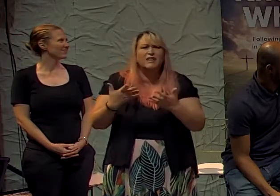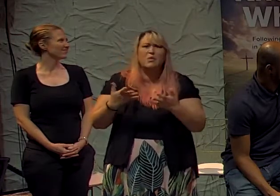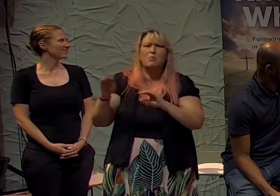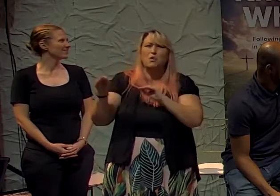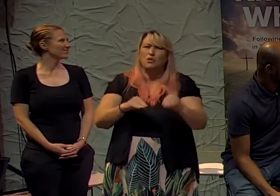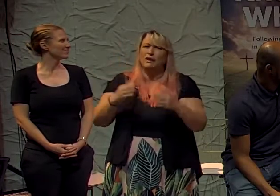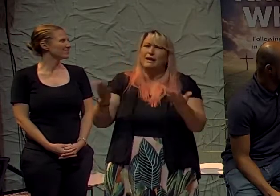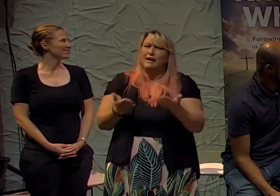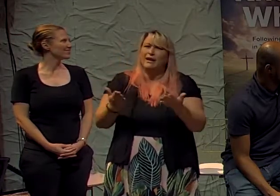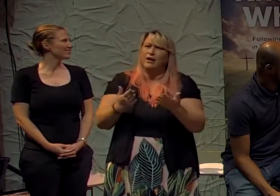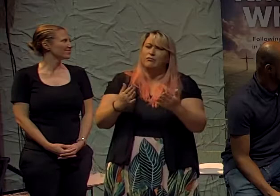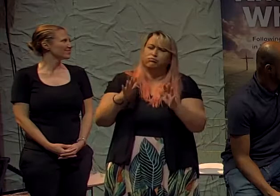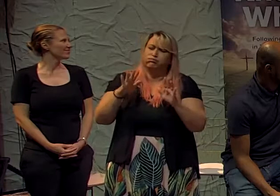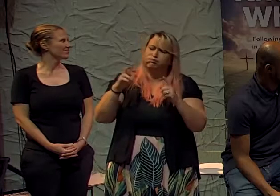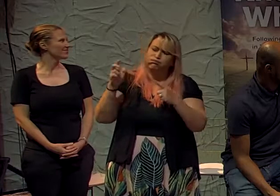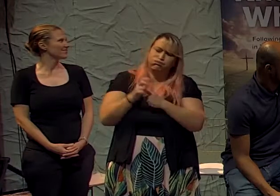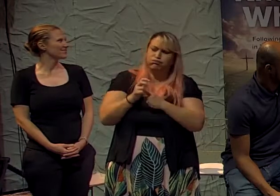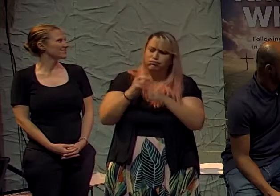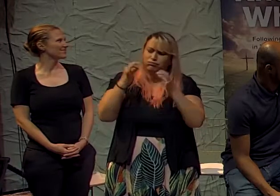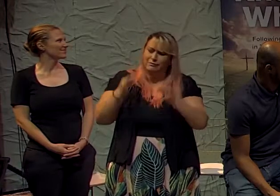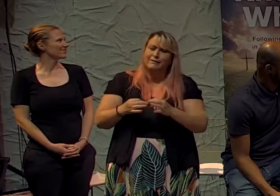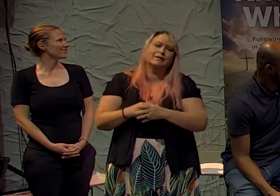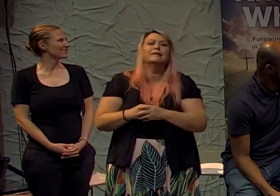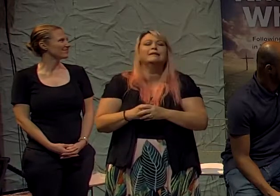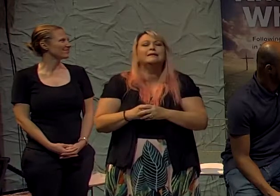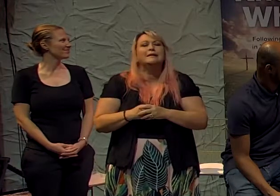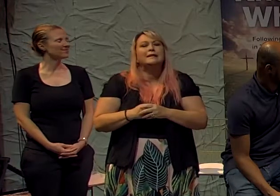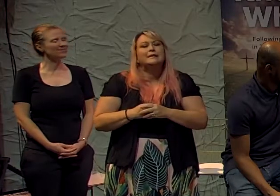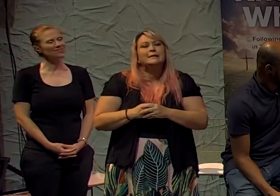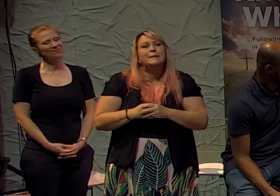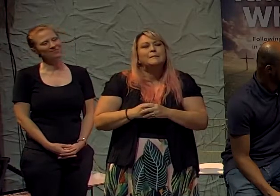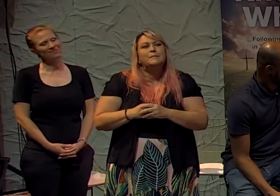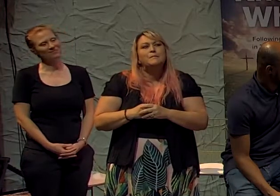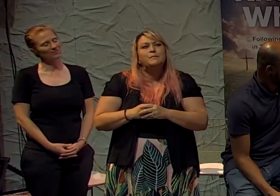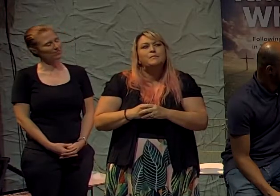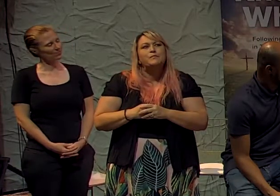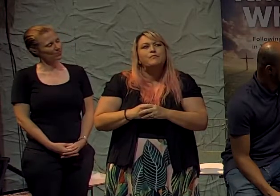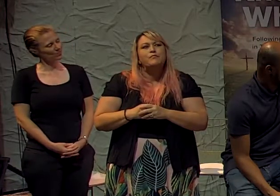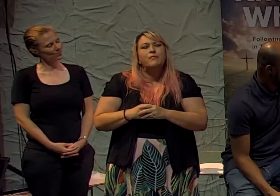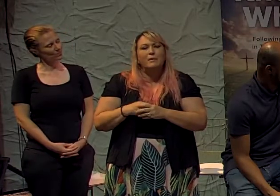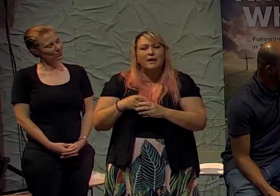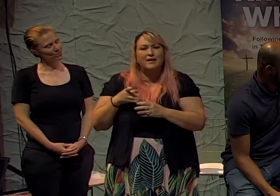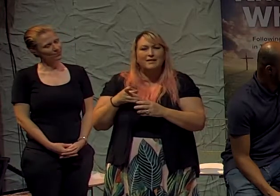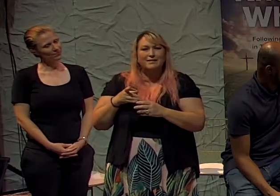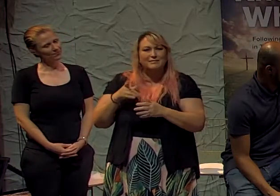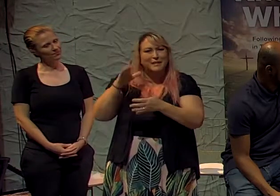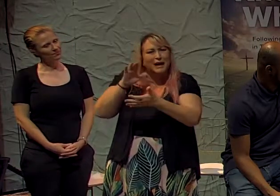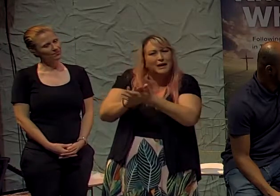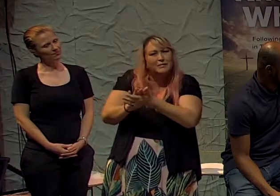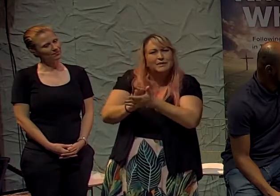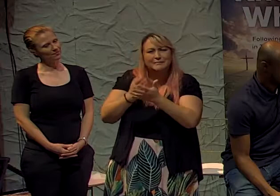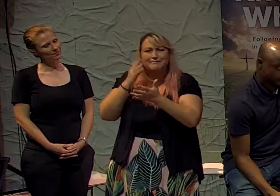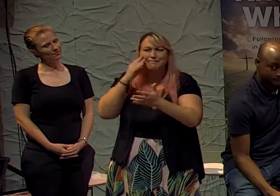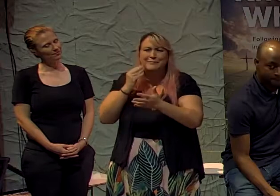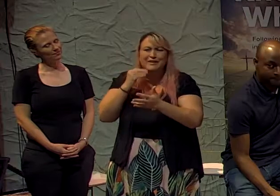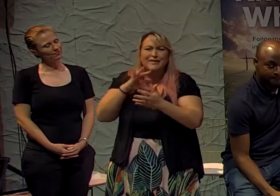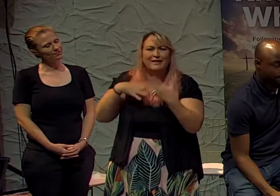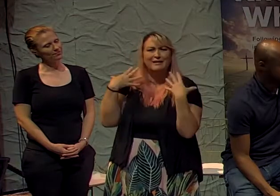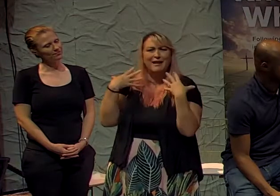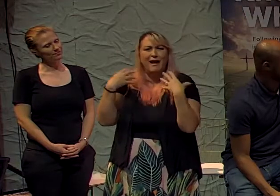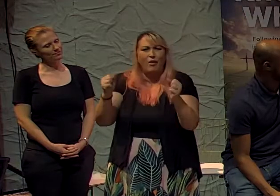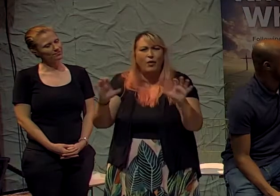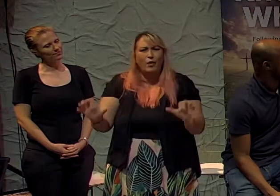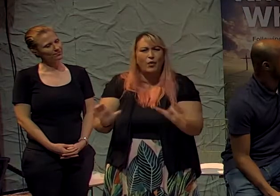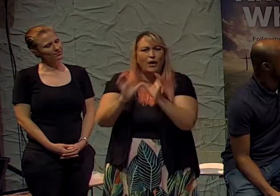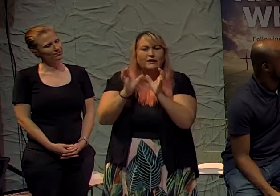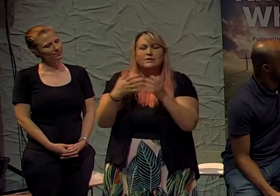so moving here, but just him going through this health crisis. And